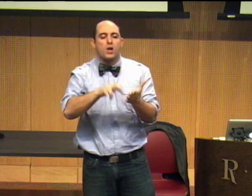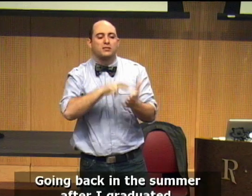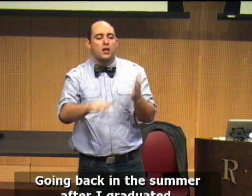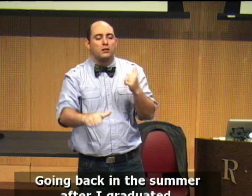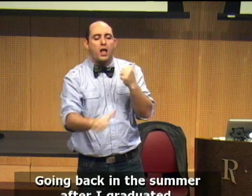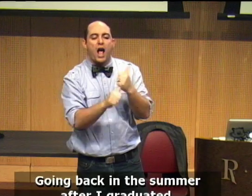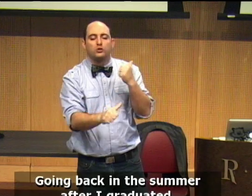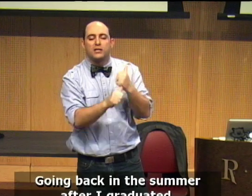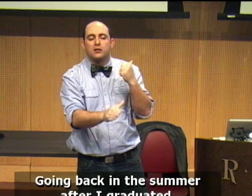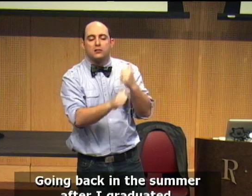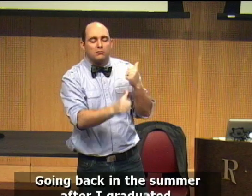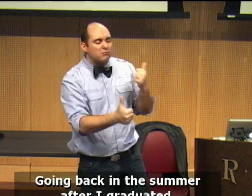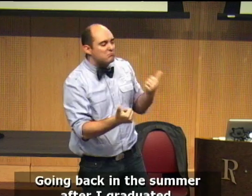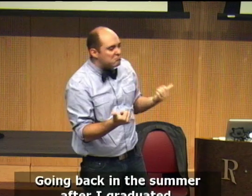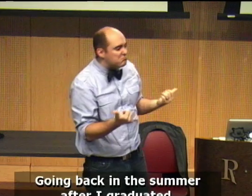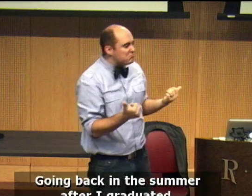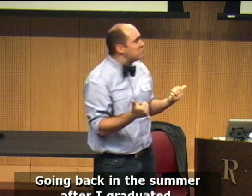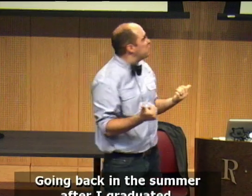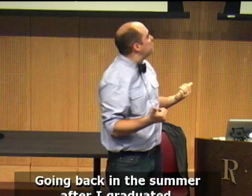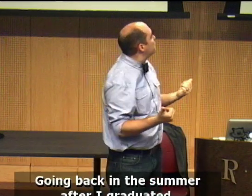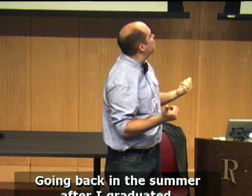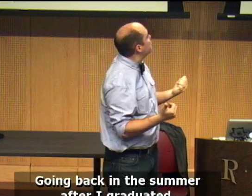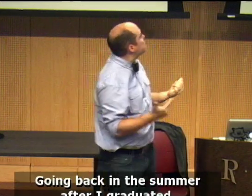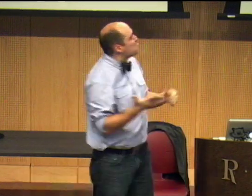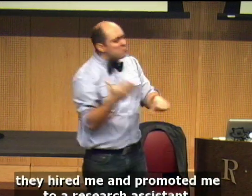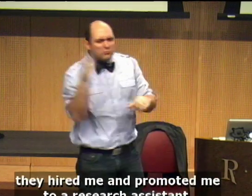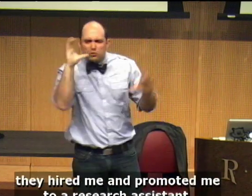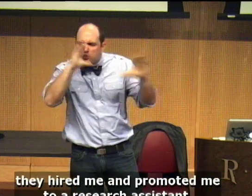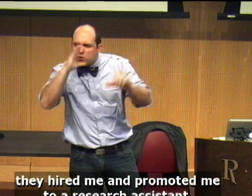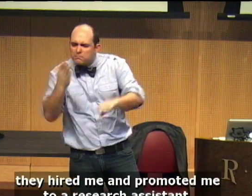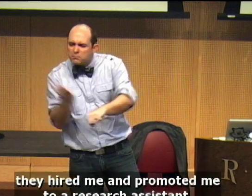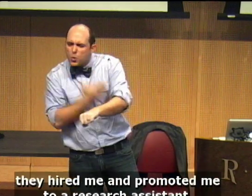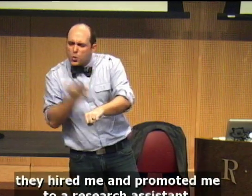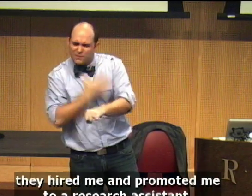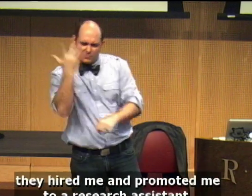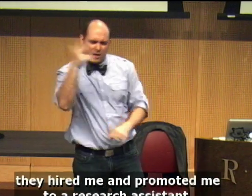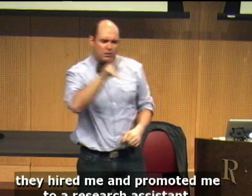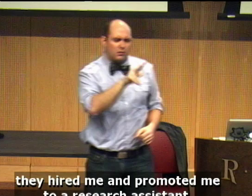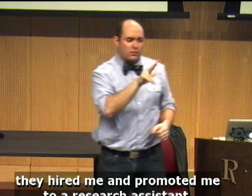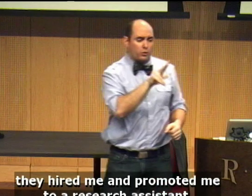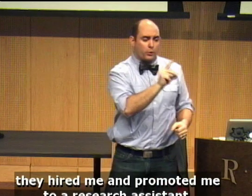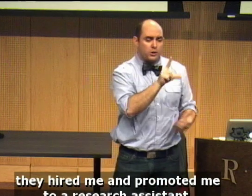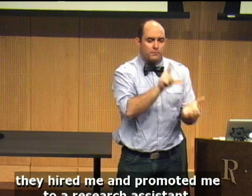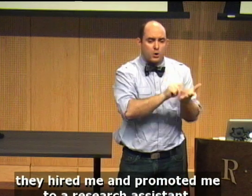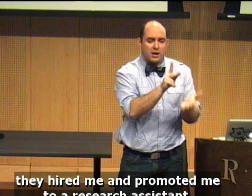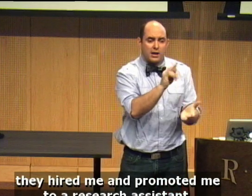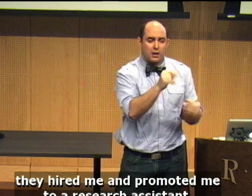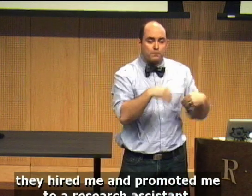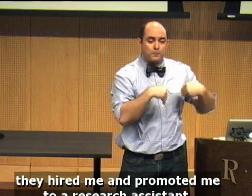Going back in the summer after I graduated, they hired me and promoted me to a research assistant.